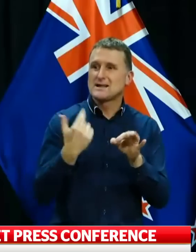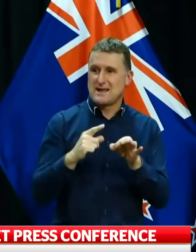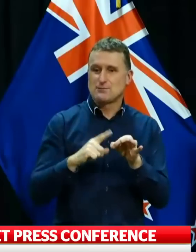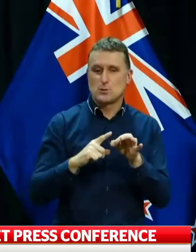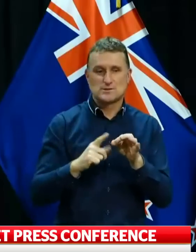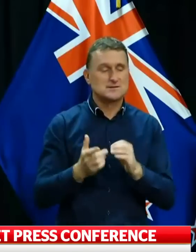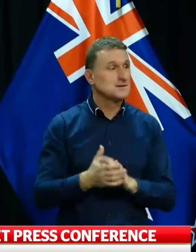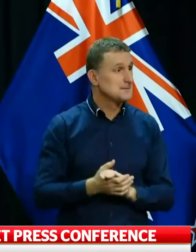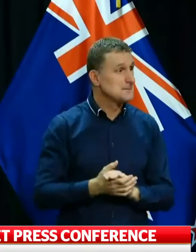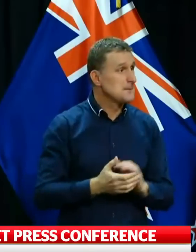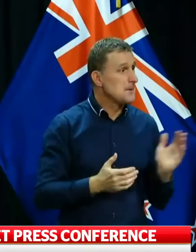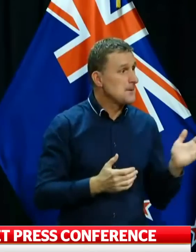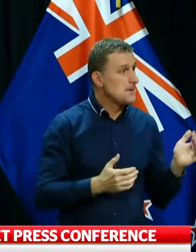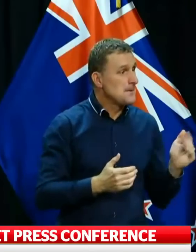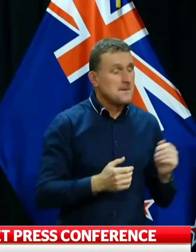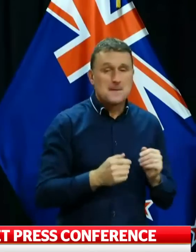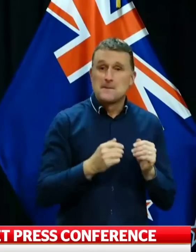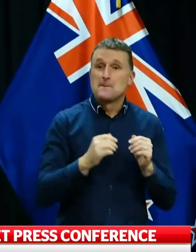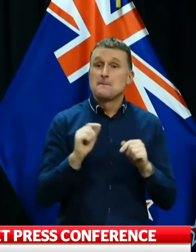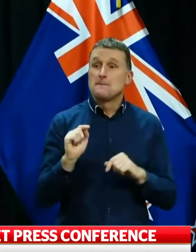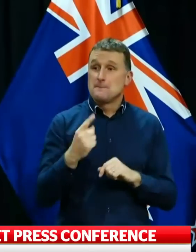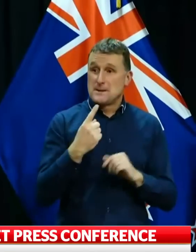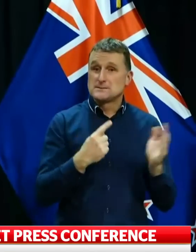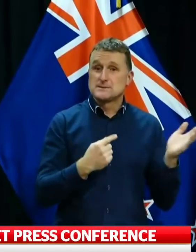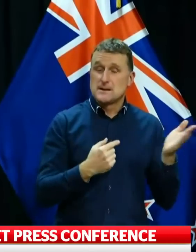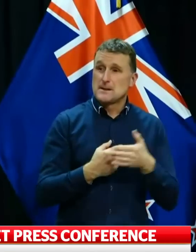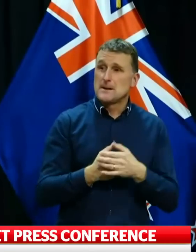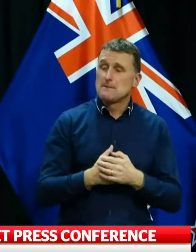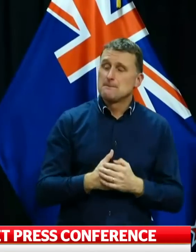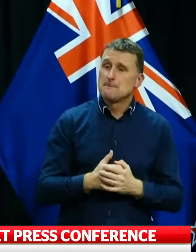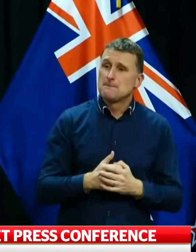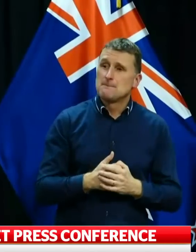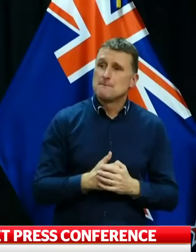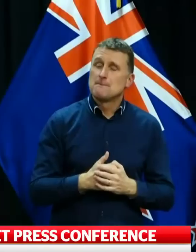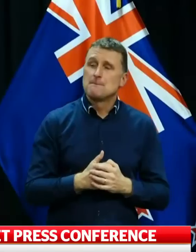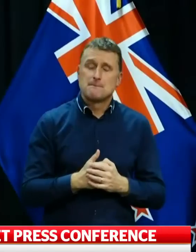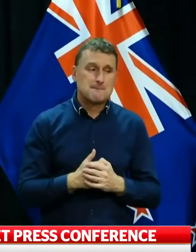obligatory. I'll bring the Minister up. Far away.